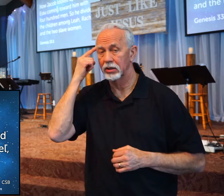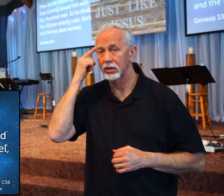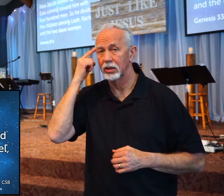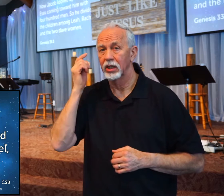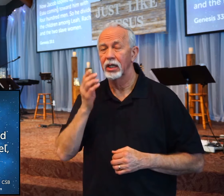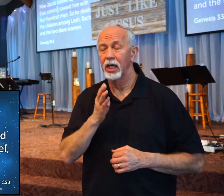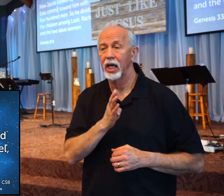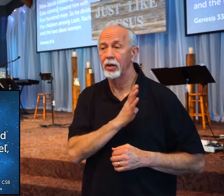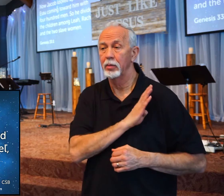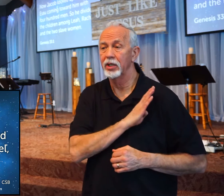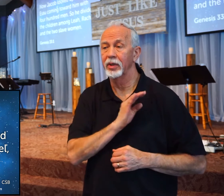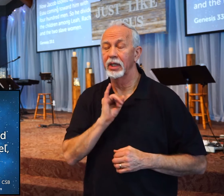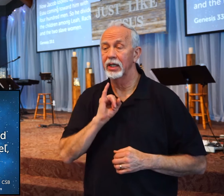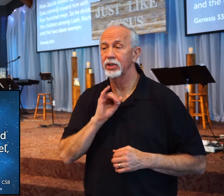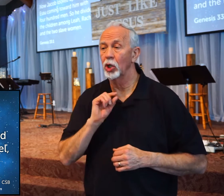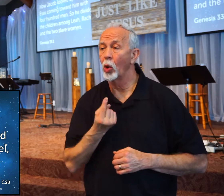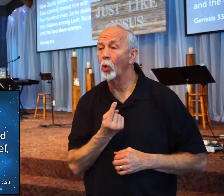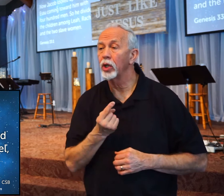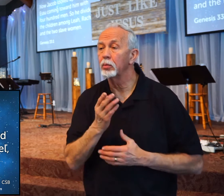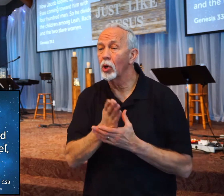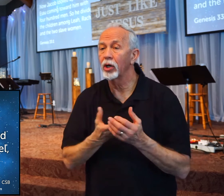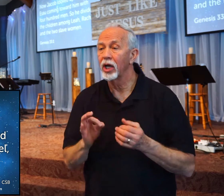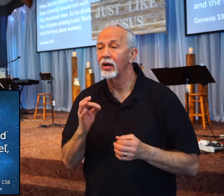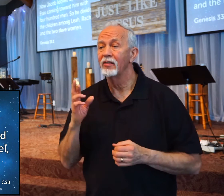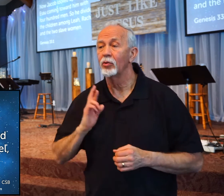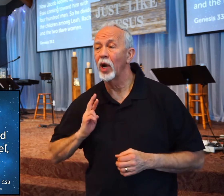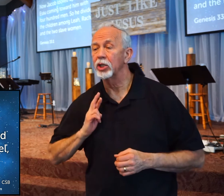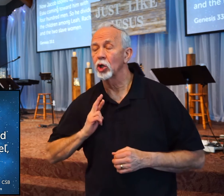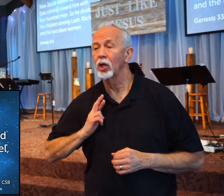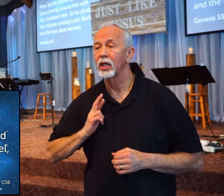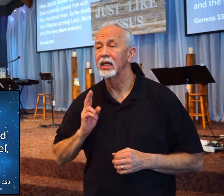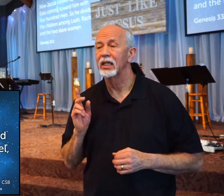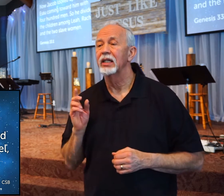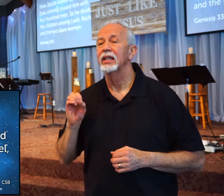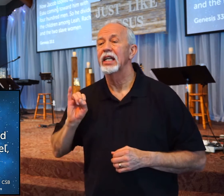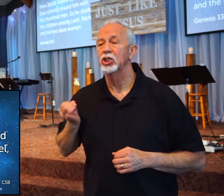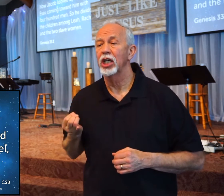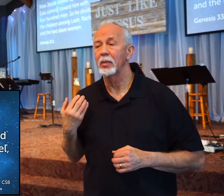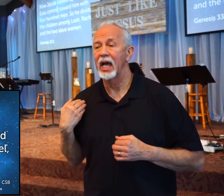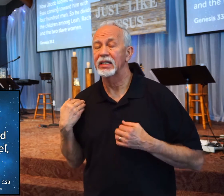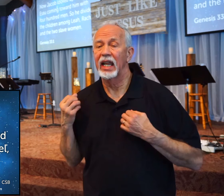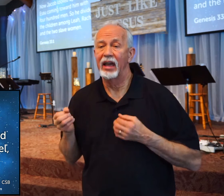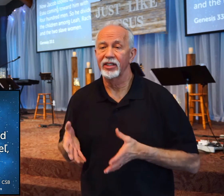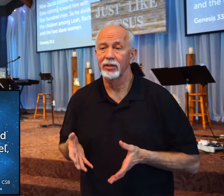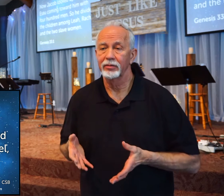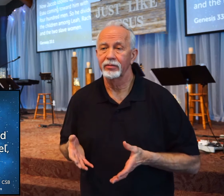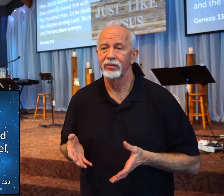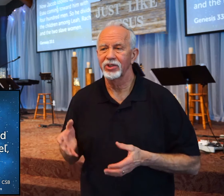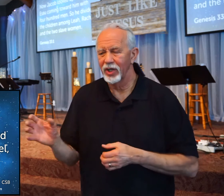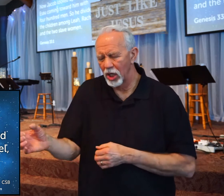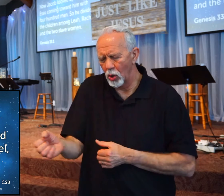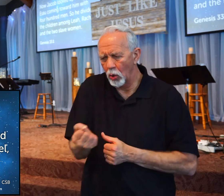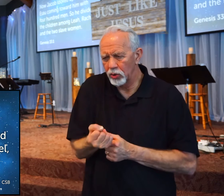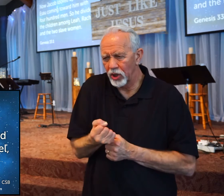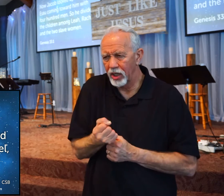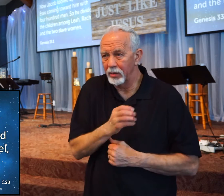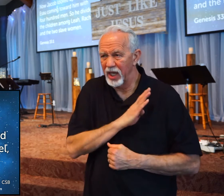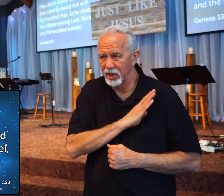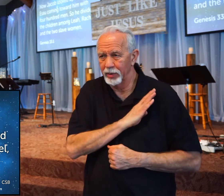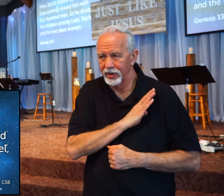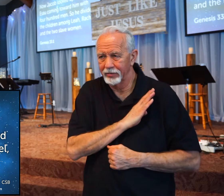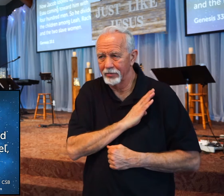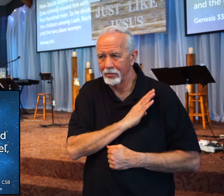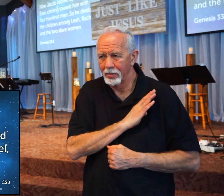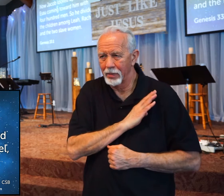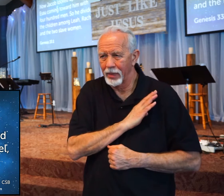is the only little piece of Rachel that he has left. And so he holds him back.